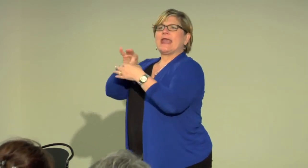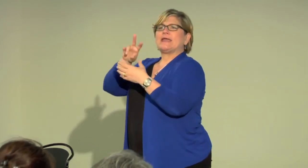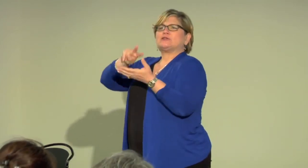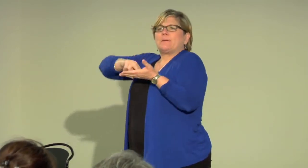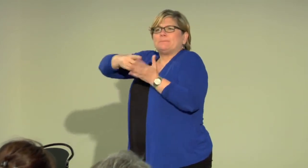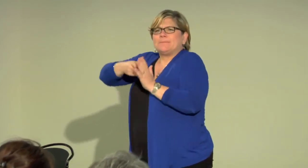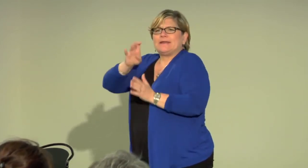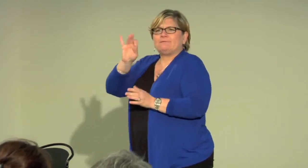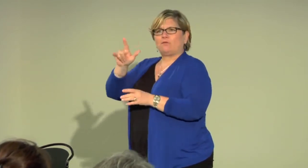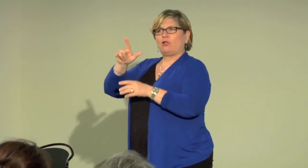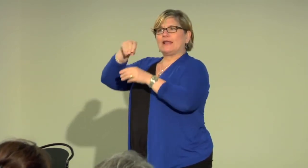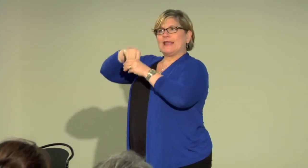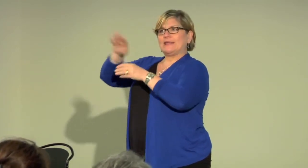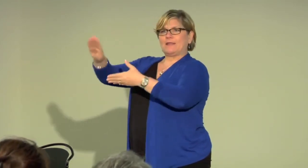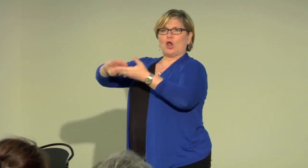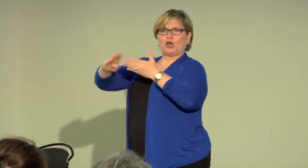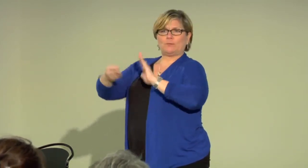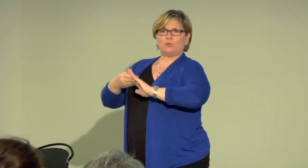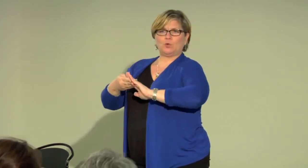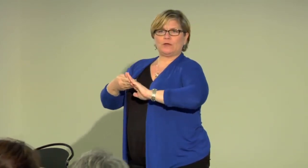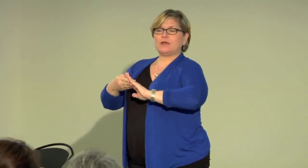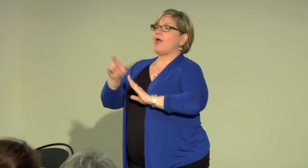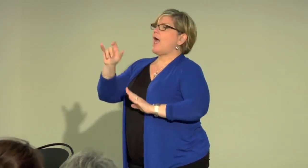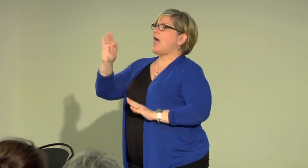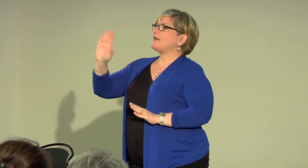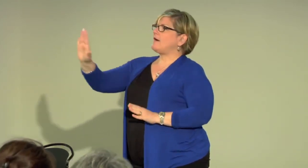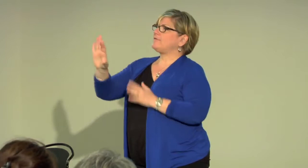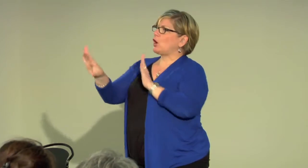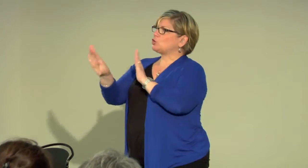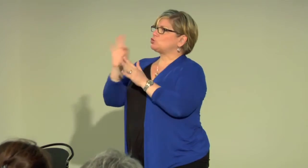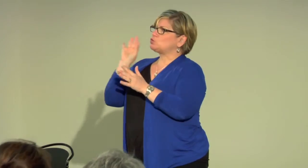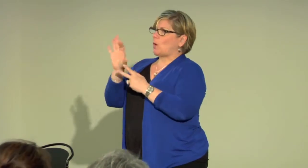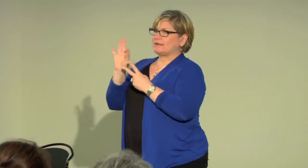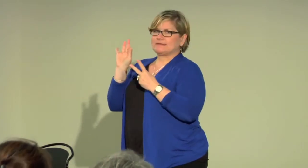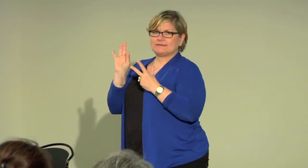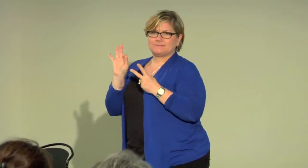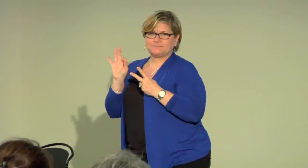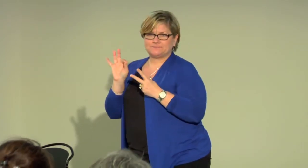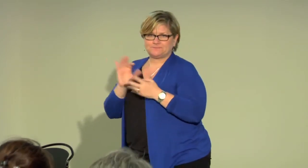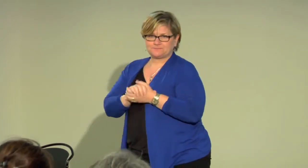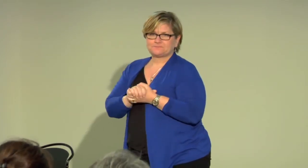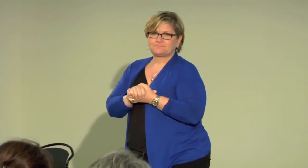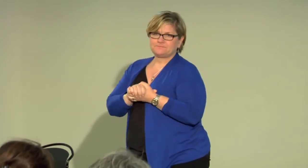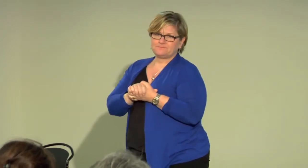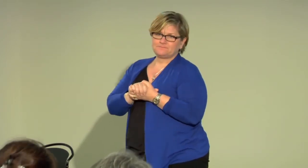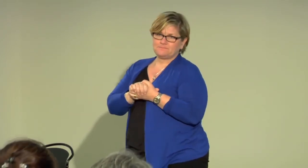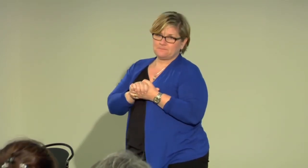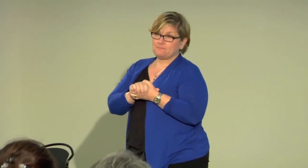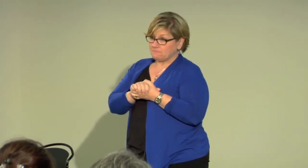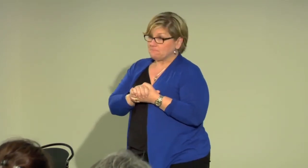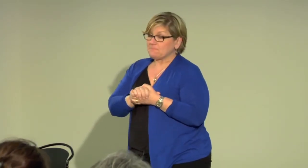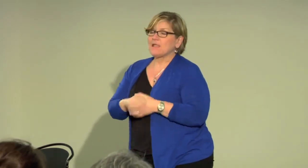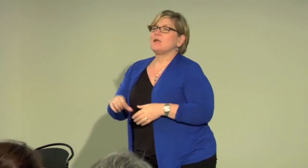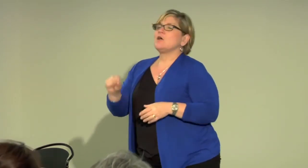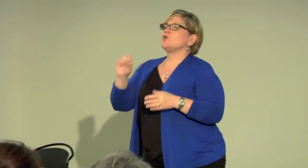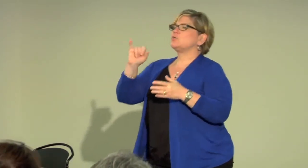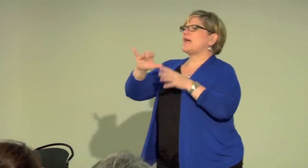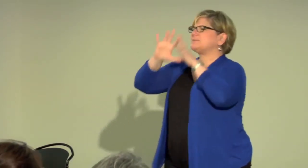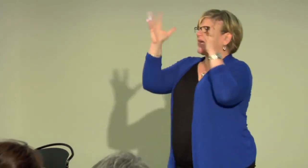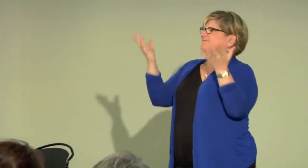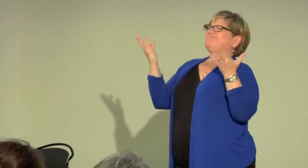and be employed and be engaged and be a meaningful part of their community at their choice.